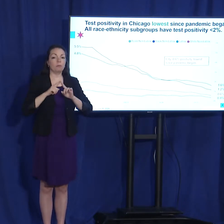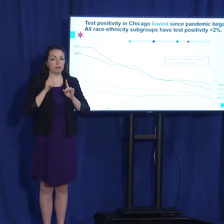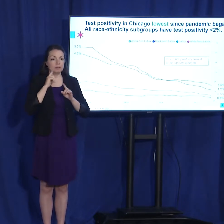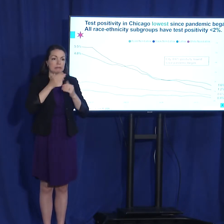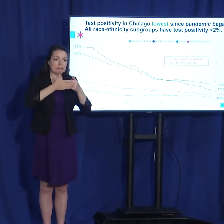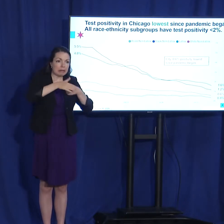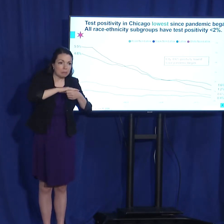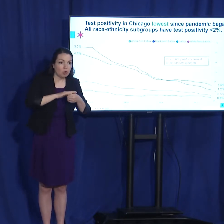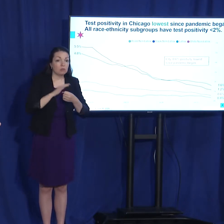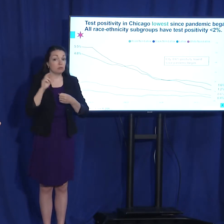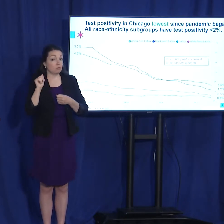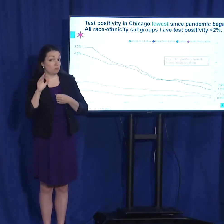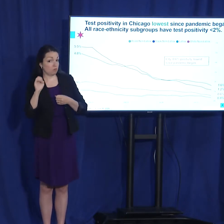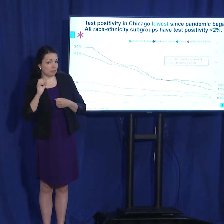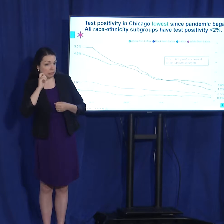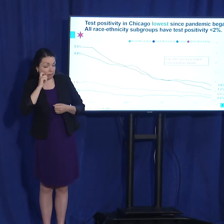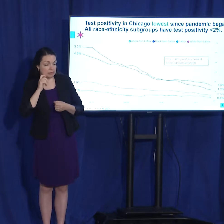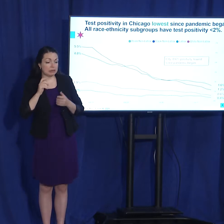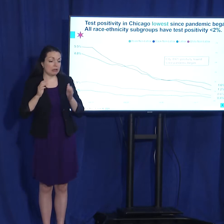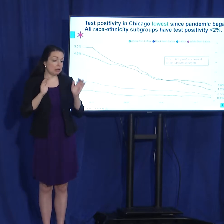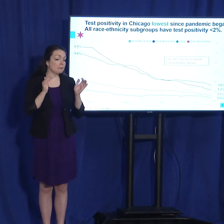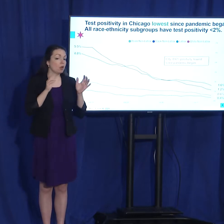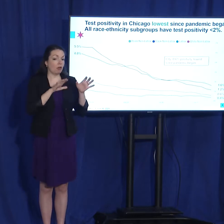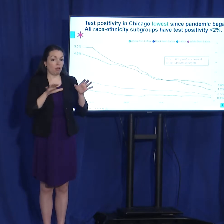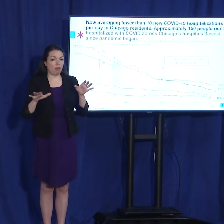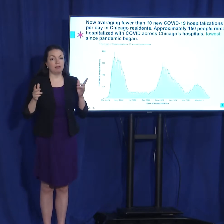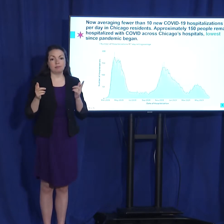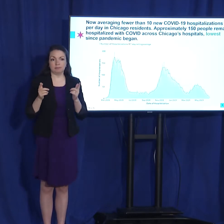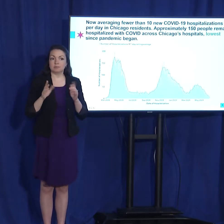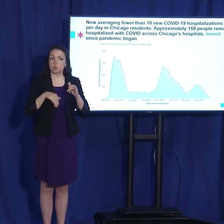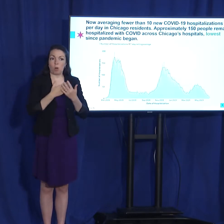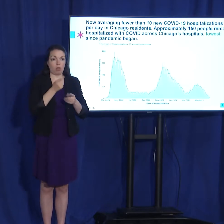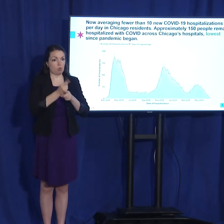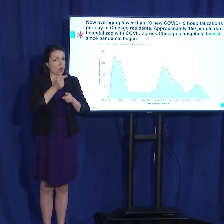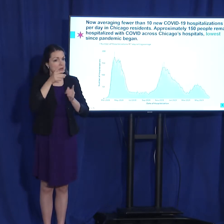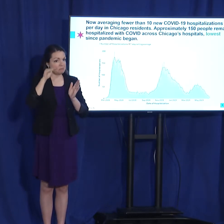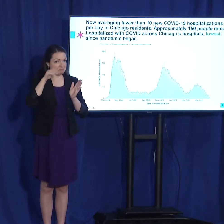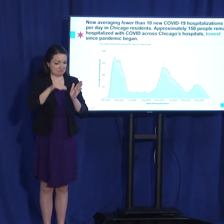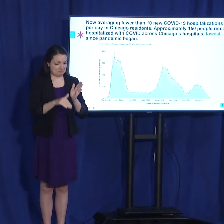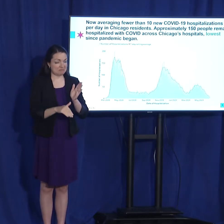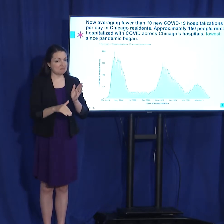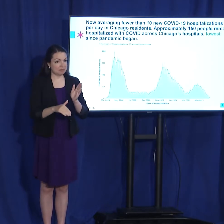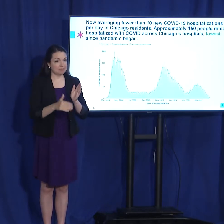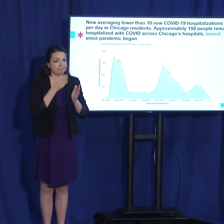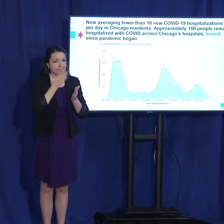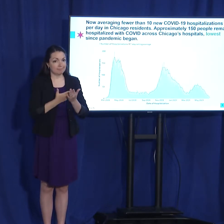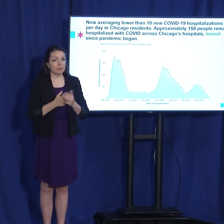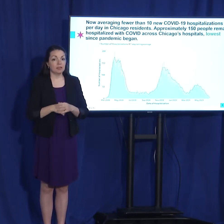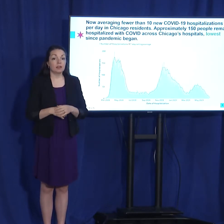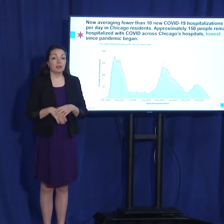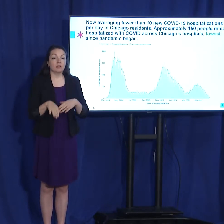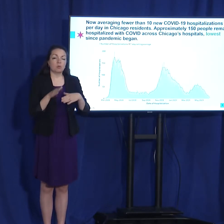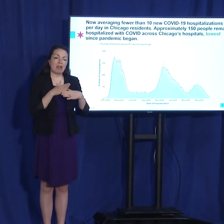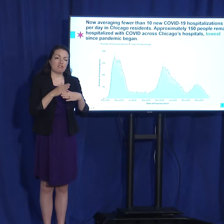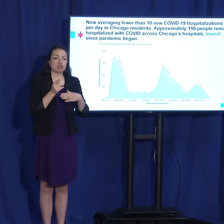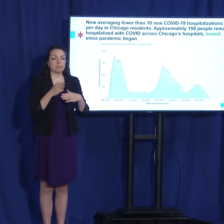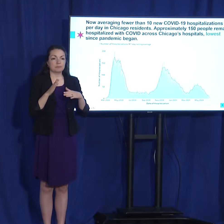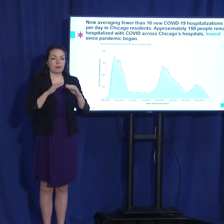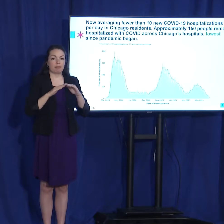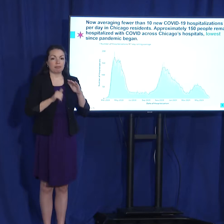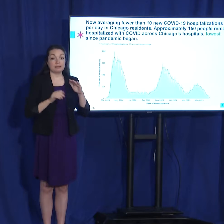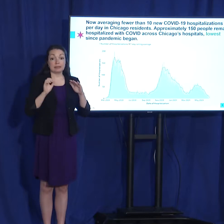ethnicity. All of these continue to move in the right direction. We are averaging fewer than 10 new